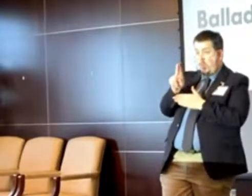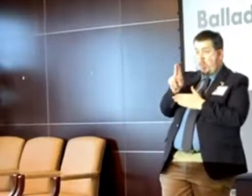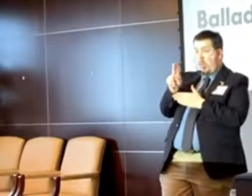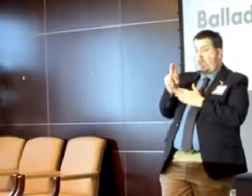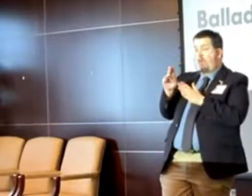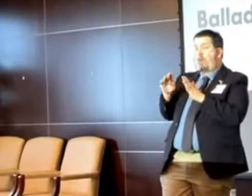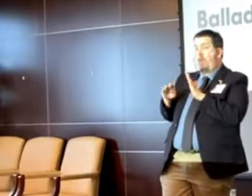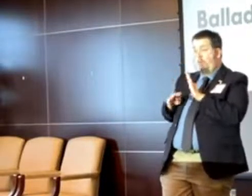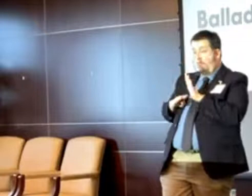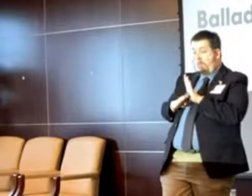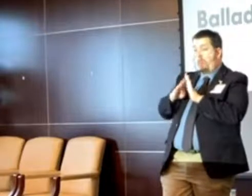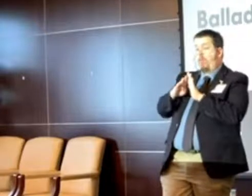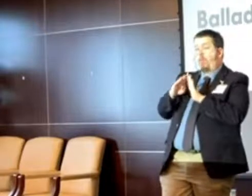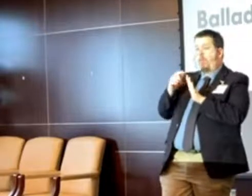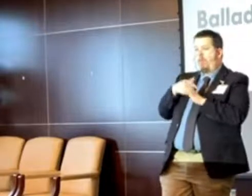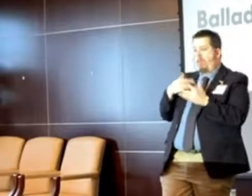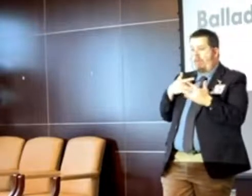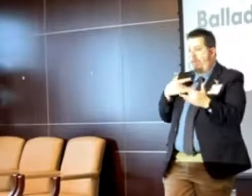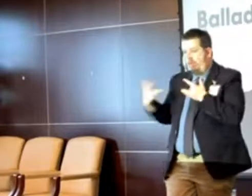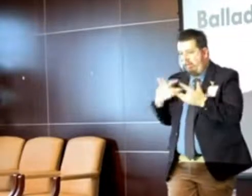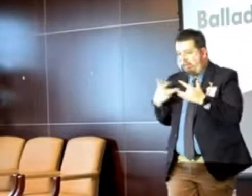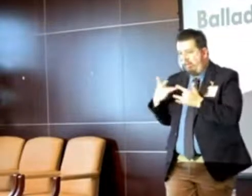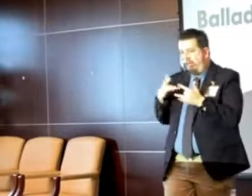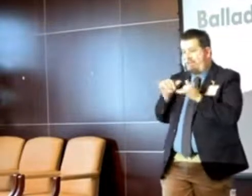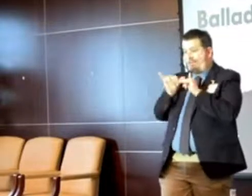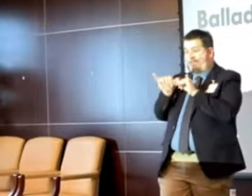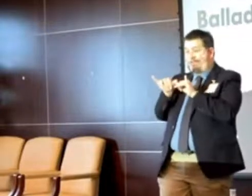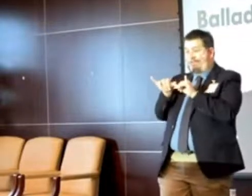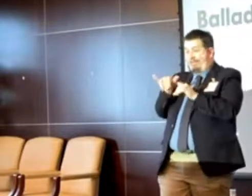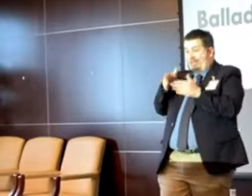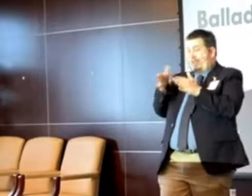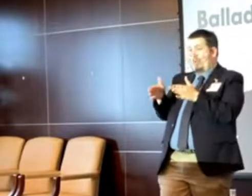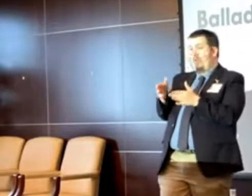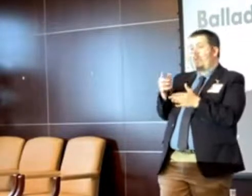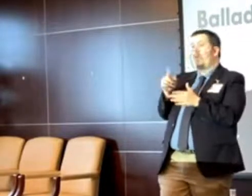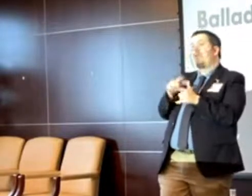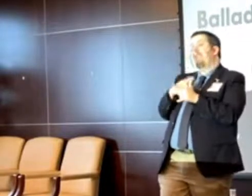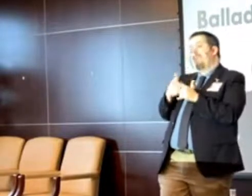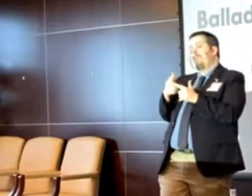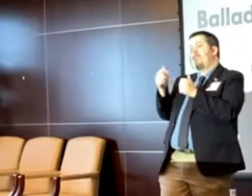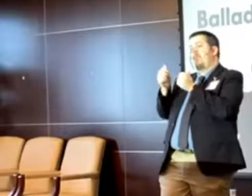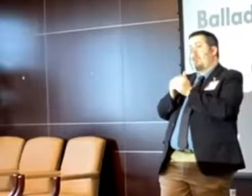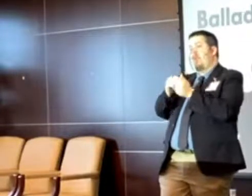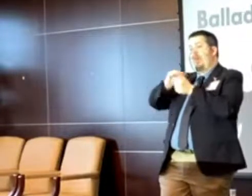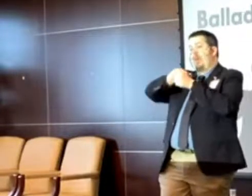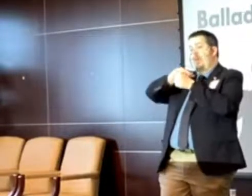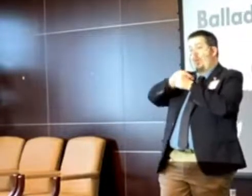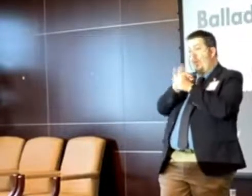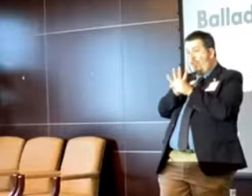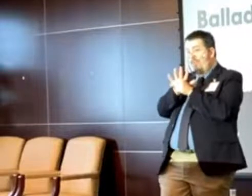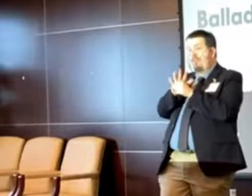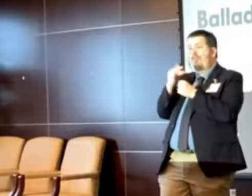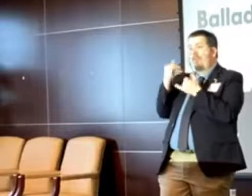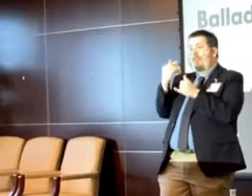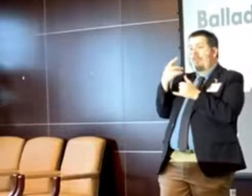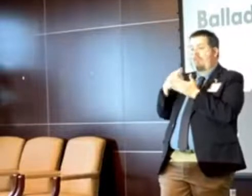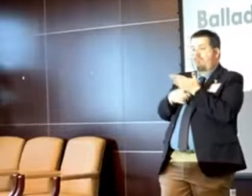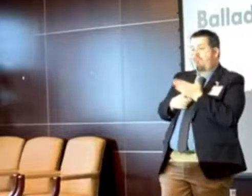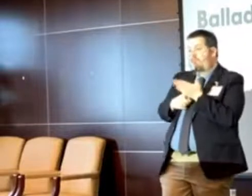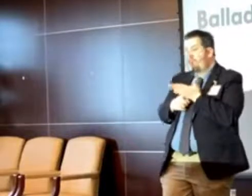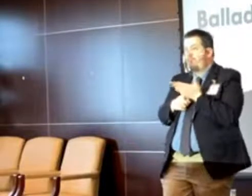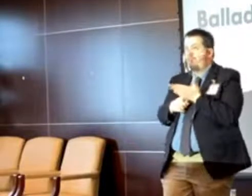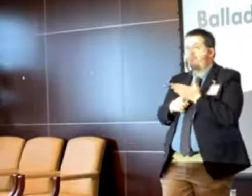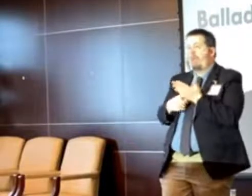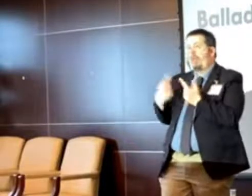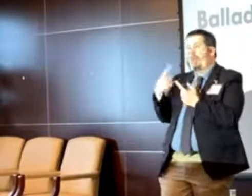was very significant, and I was extremely concerned if it stayed on that trajectory. As far as with and for COVID, we continue to have that discussion,